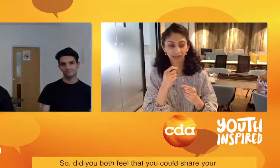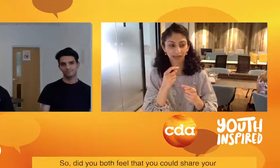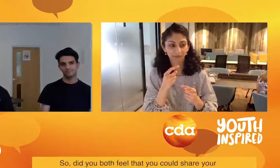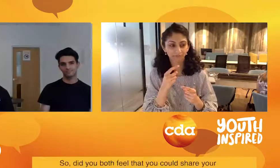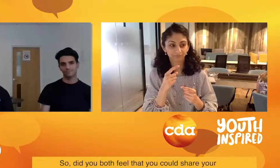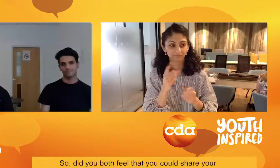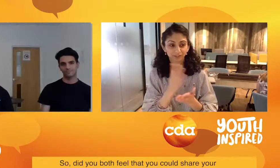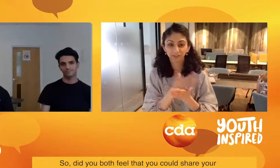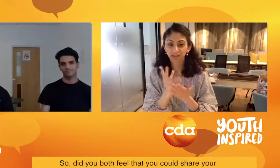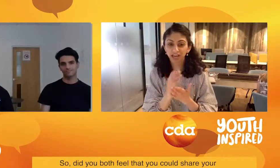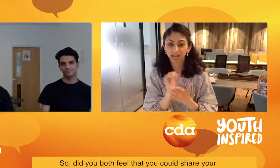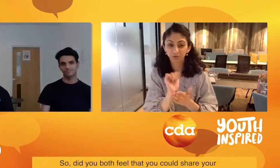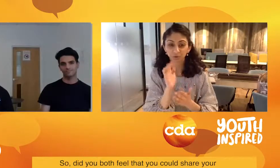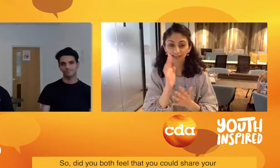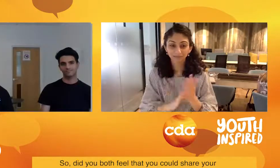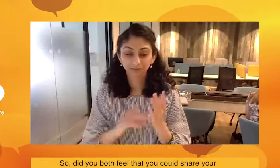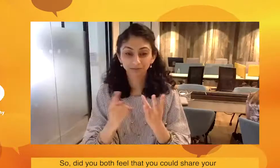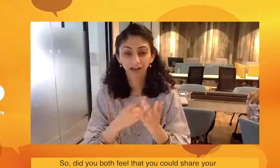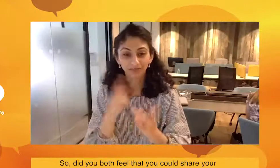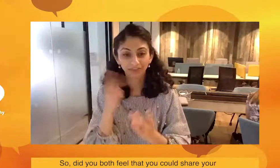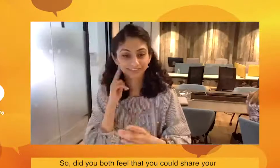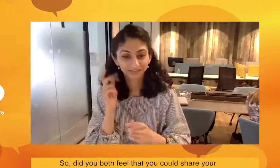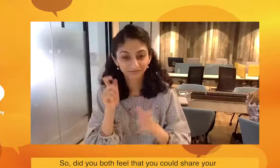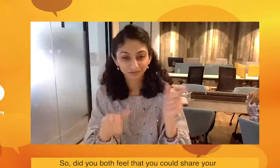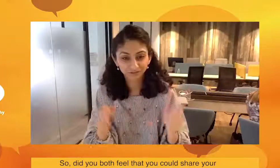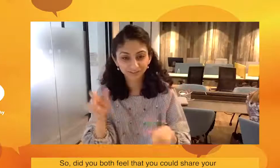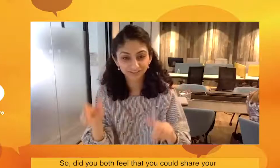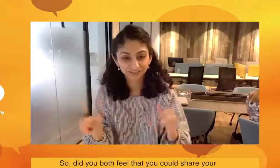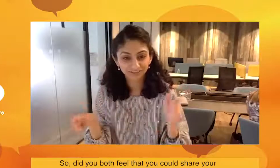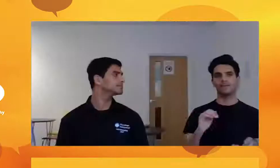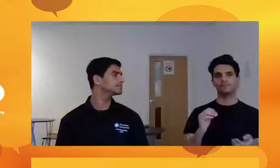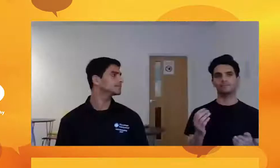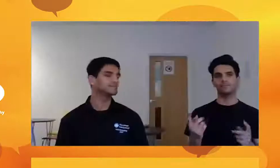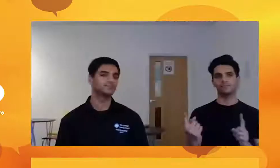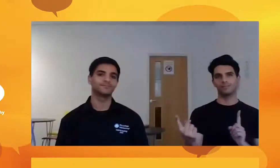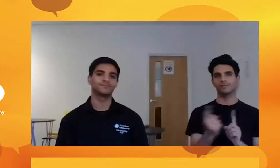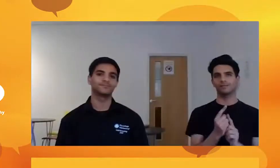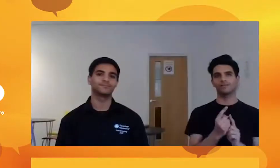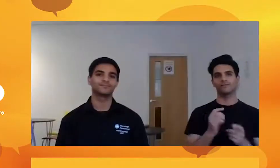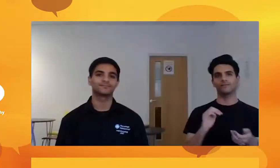So did you both feel like you could share your experience with other deaf students?